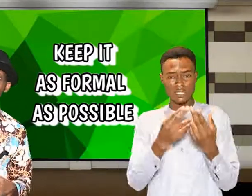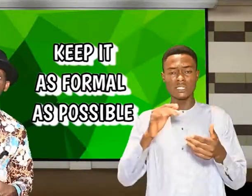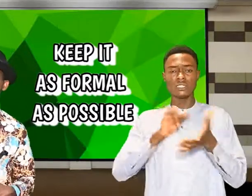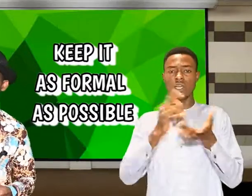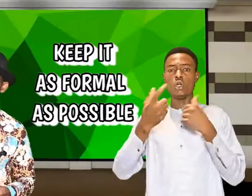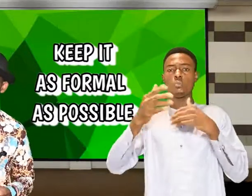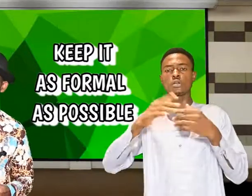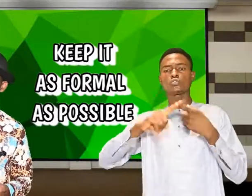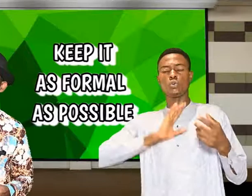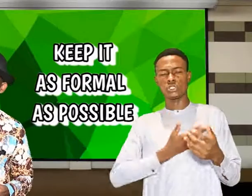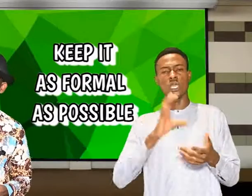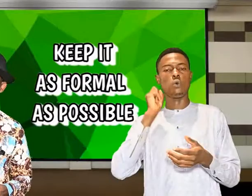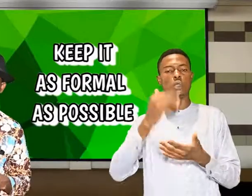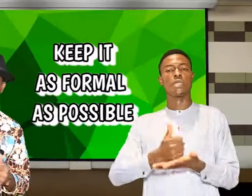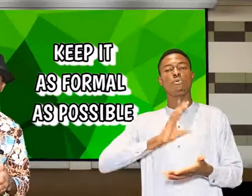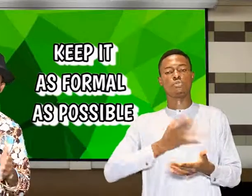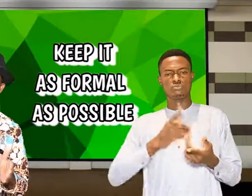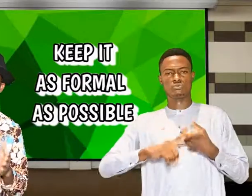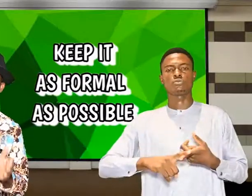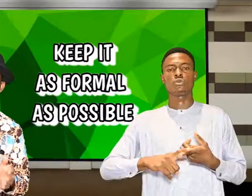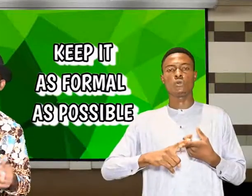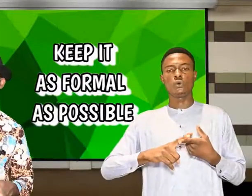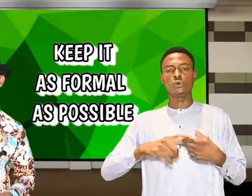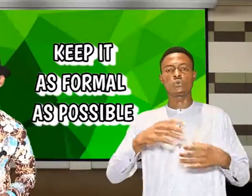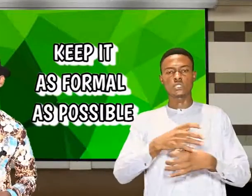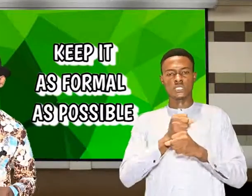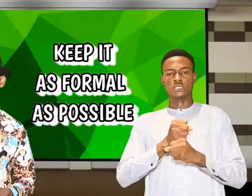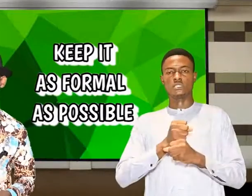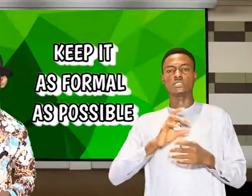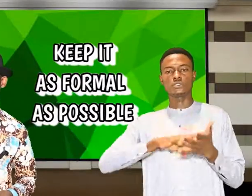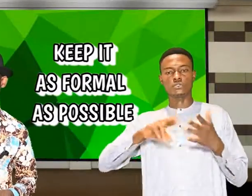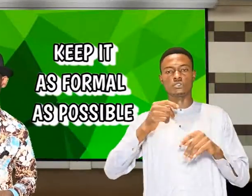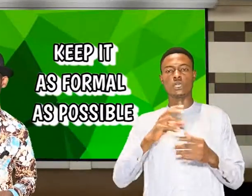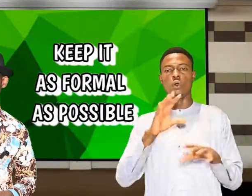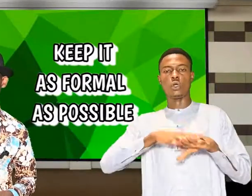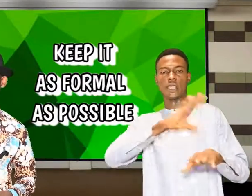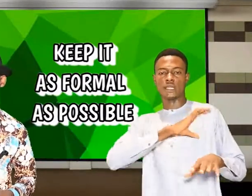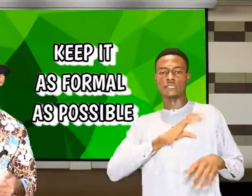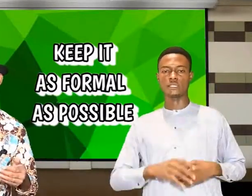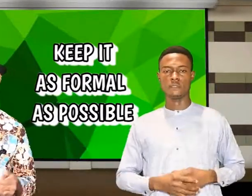and that could also help us to tell about the person's temperament and character.